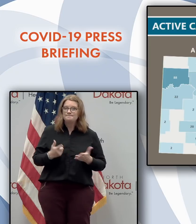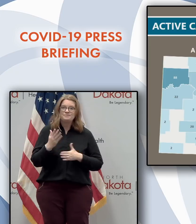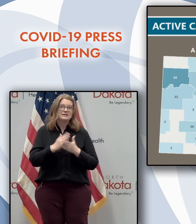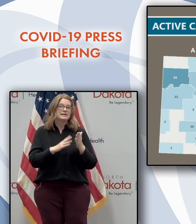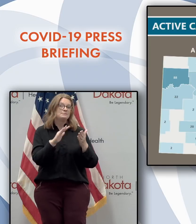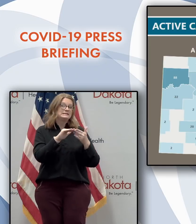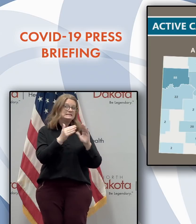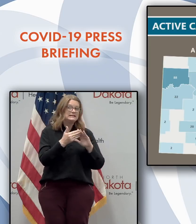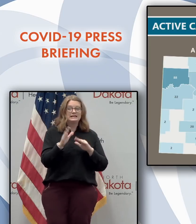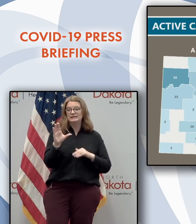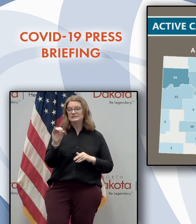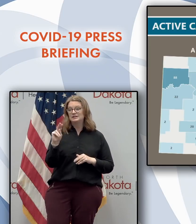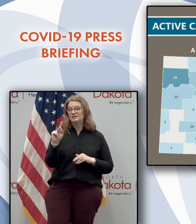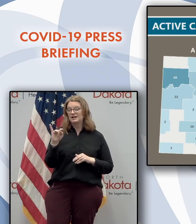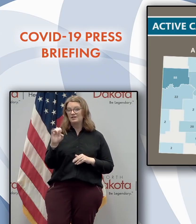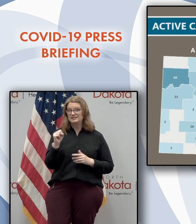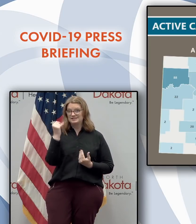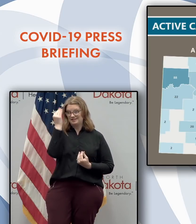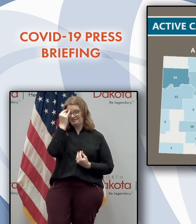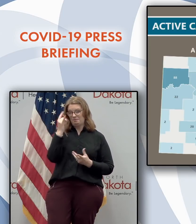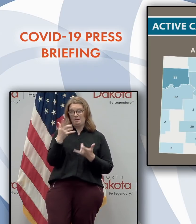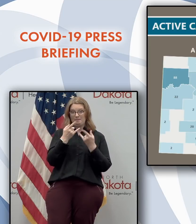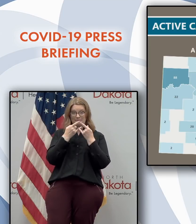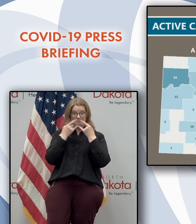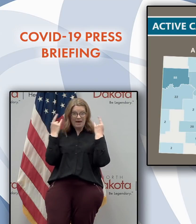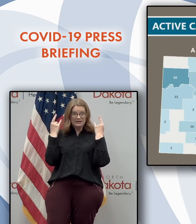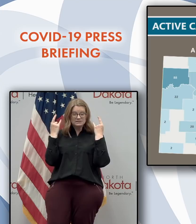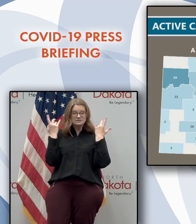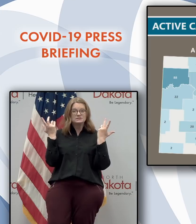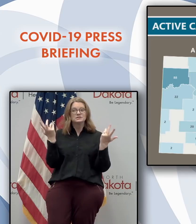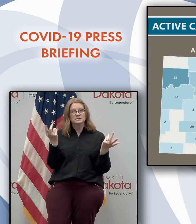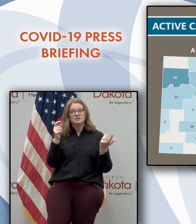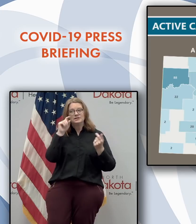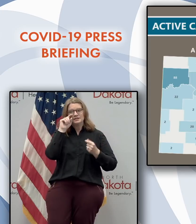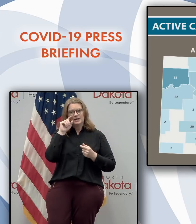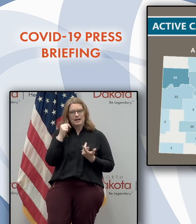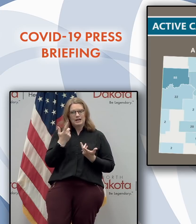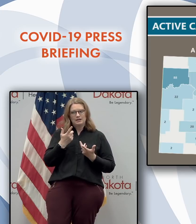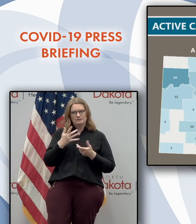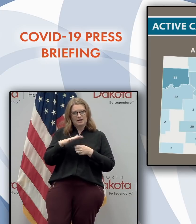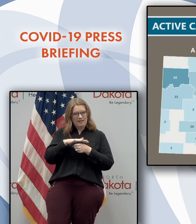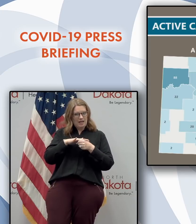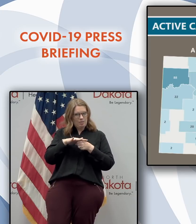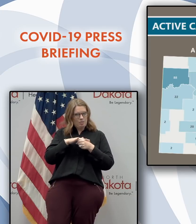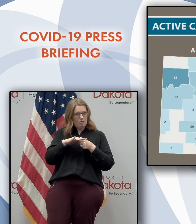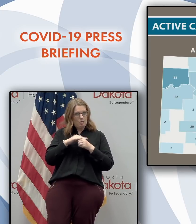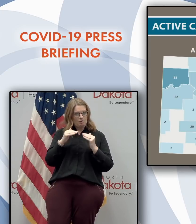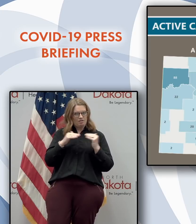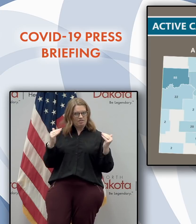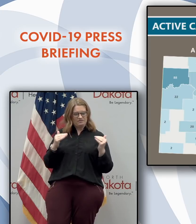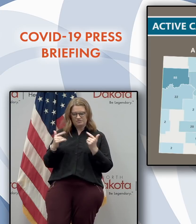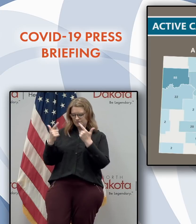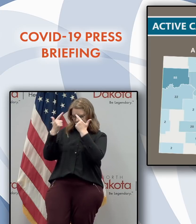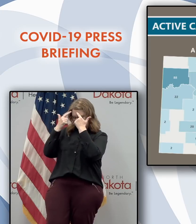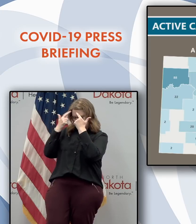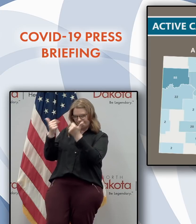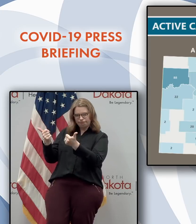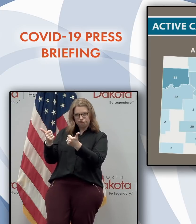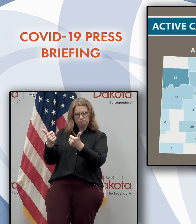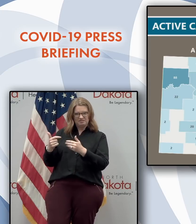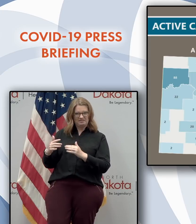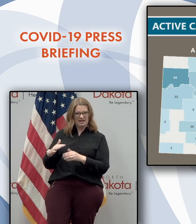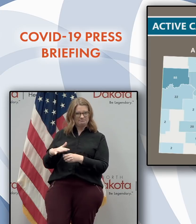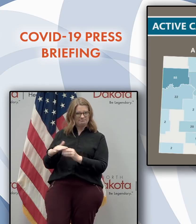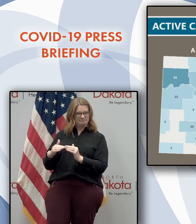or counties that may be looking at masks, how they want to approach masks on a local level. We'll leave that to some local decision making to be